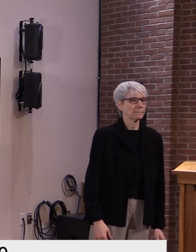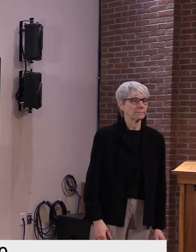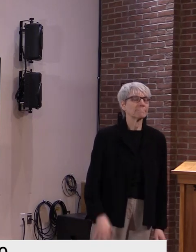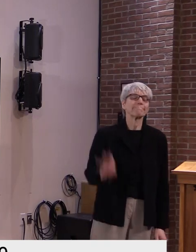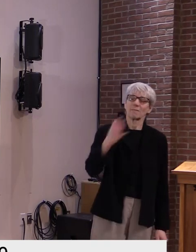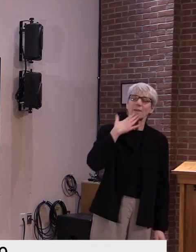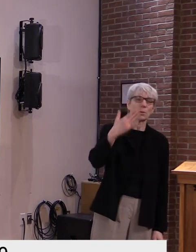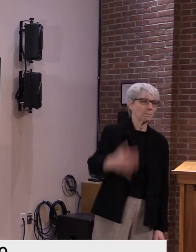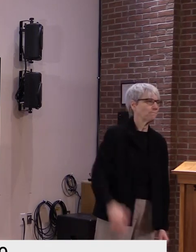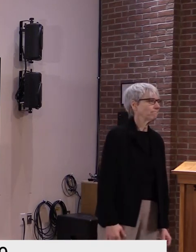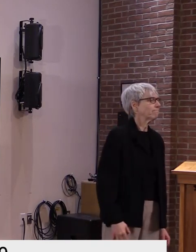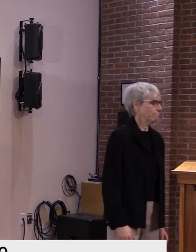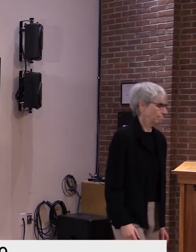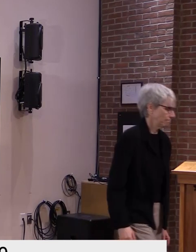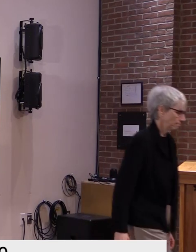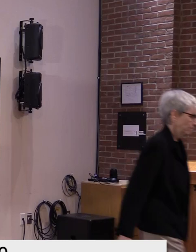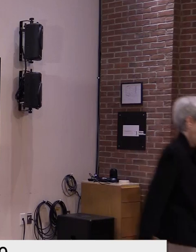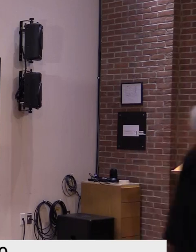Got it. Thank you.